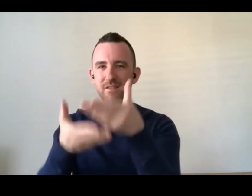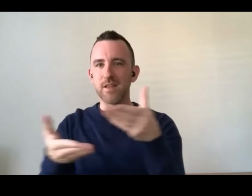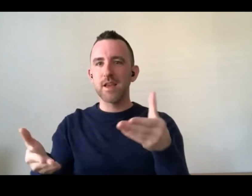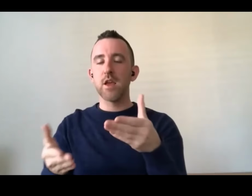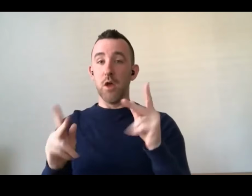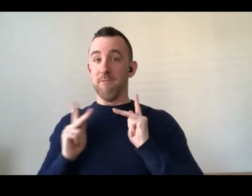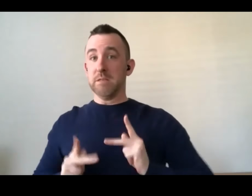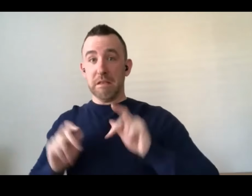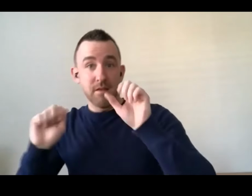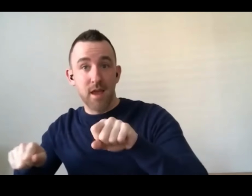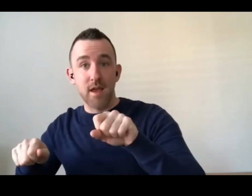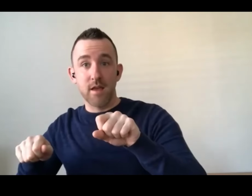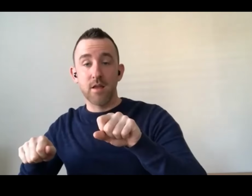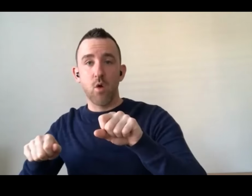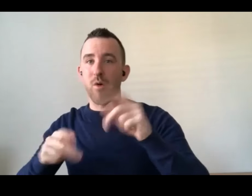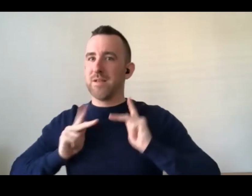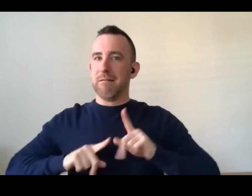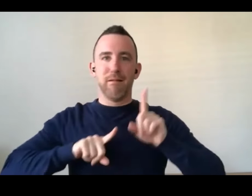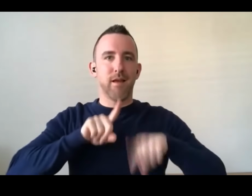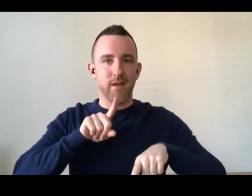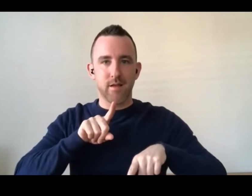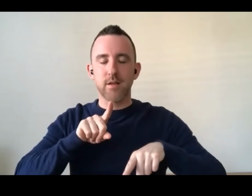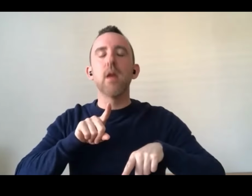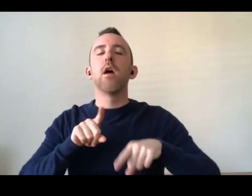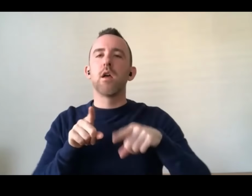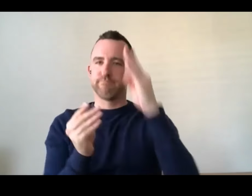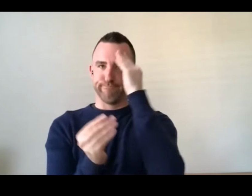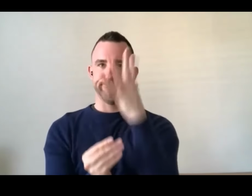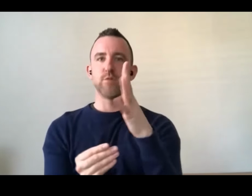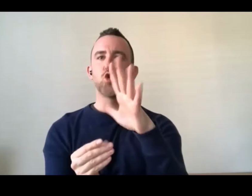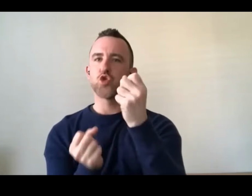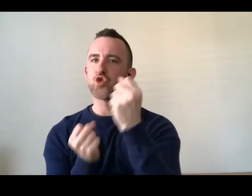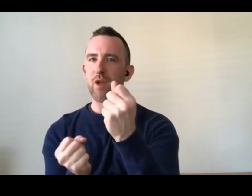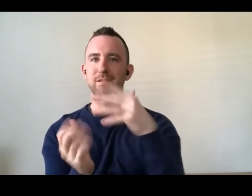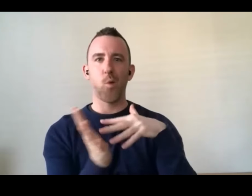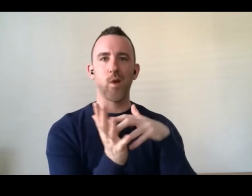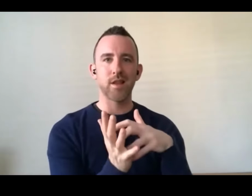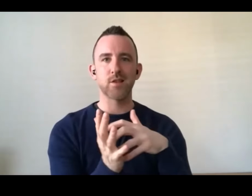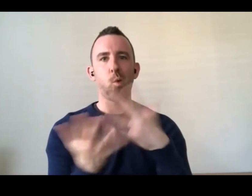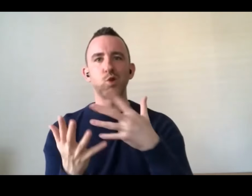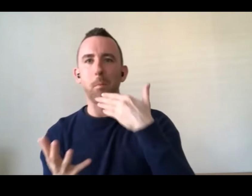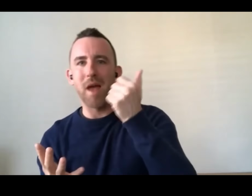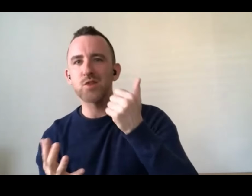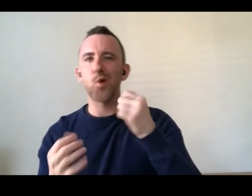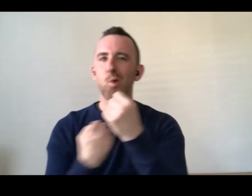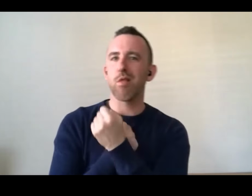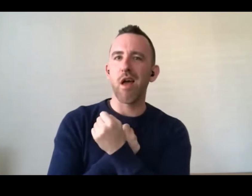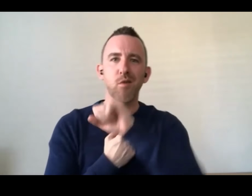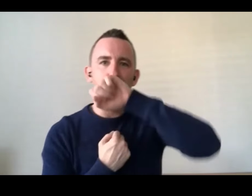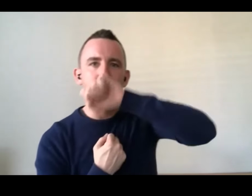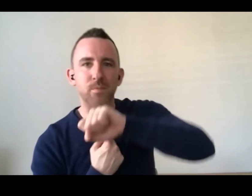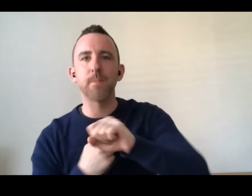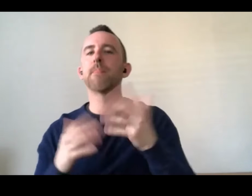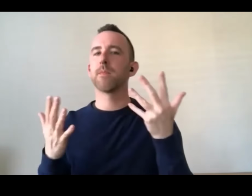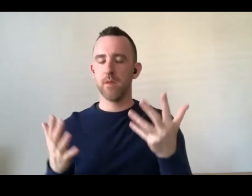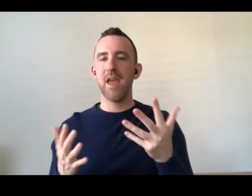physically capable of doing, let them know where your strengths are and what you're best at and what you love doing. And then find